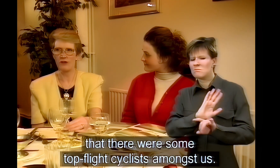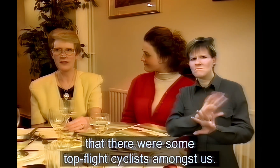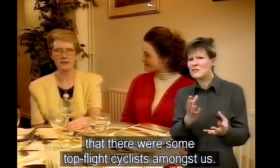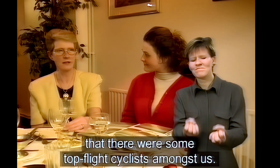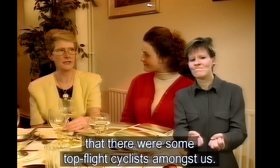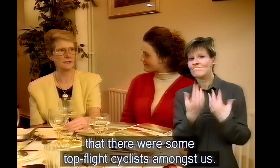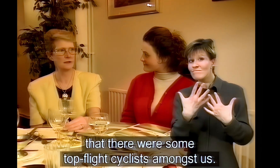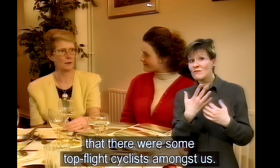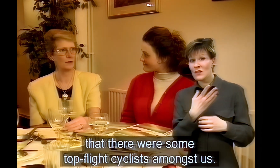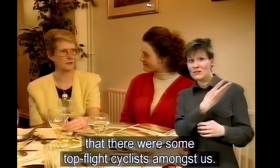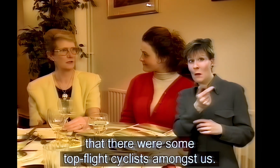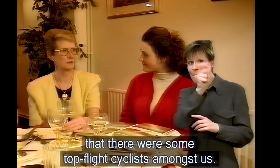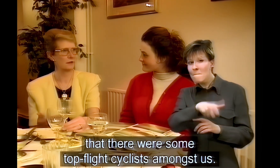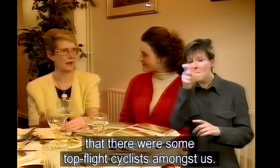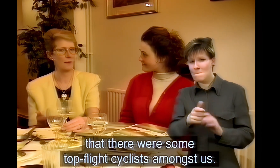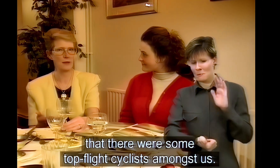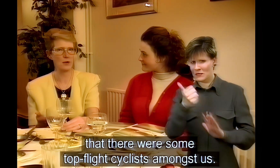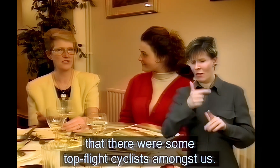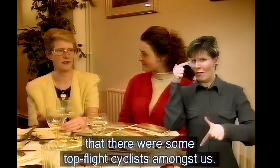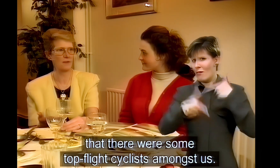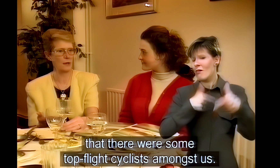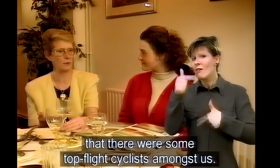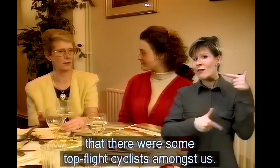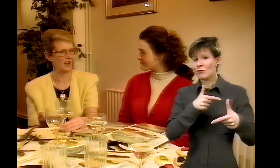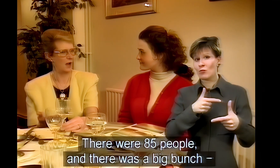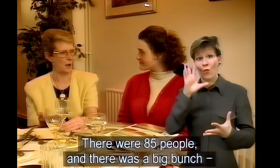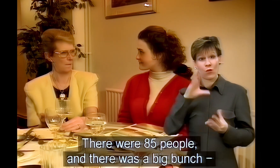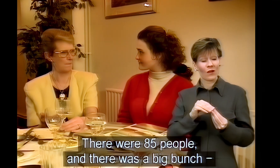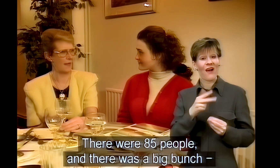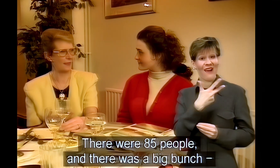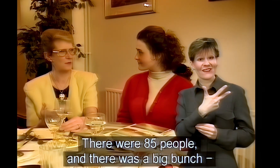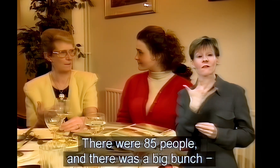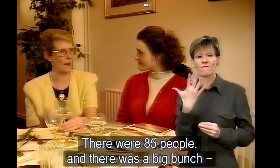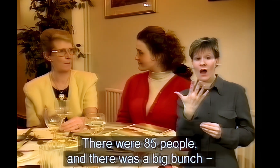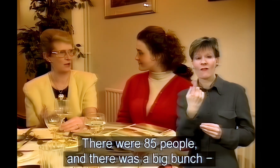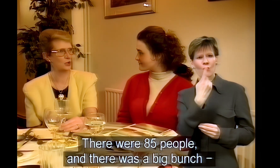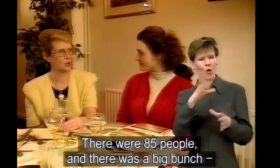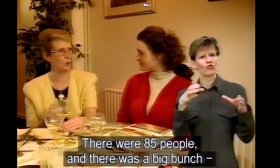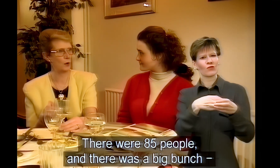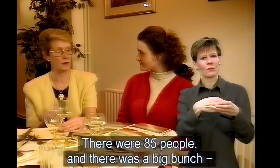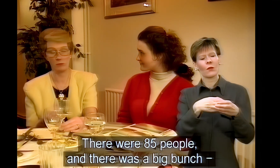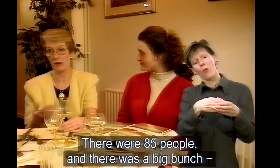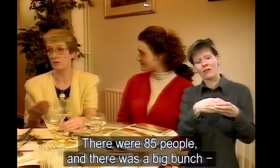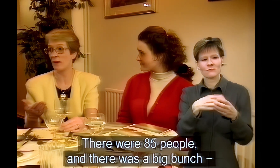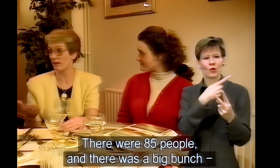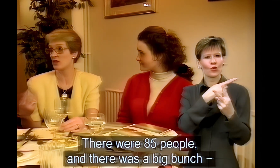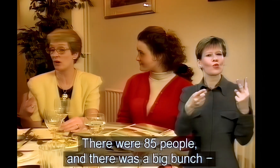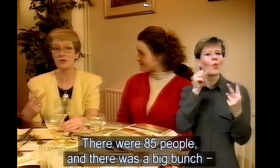top-flight cyclists amongst us there. I mean, there were 85 people. There was a big bunch who were, well, there was the two girls on